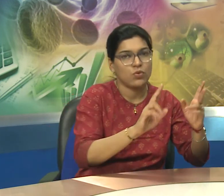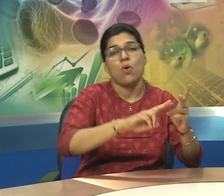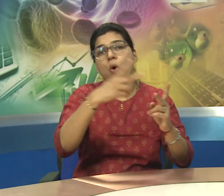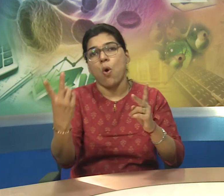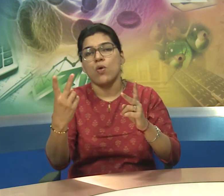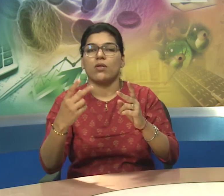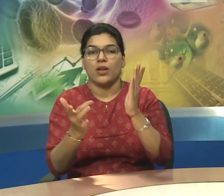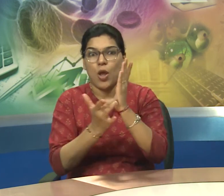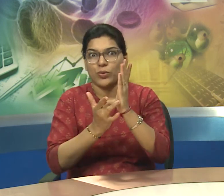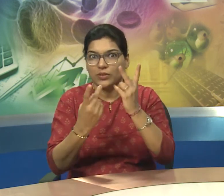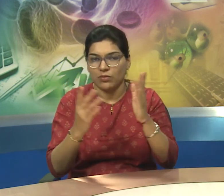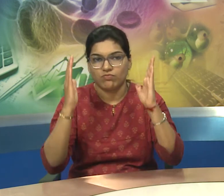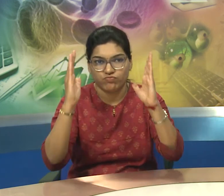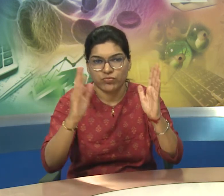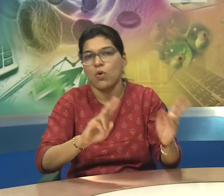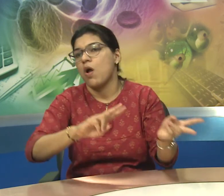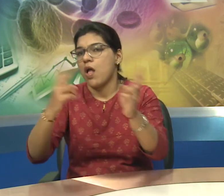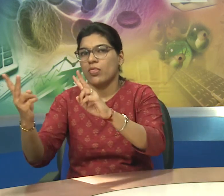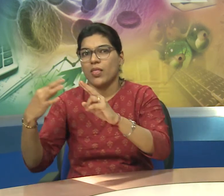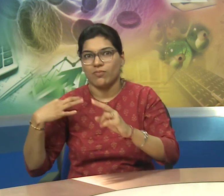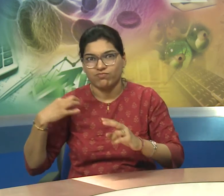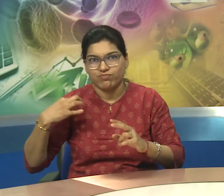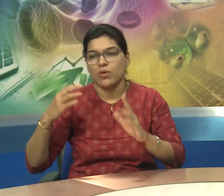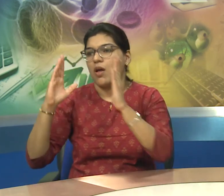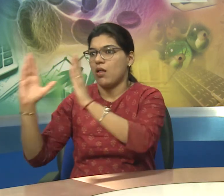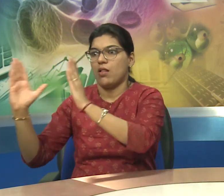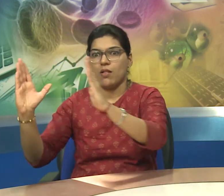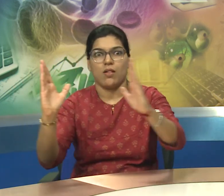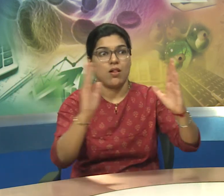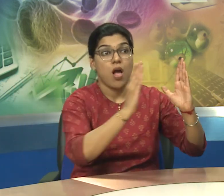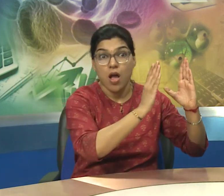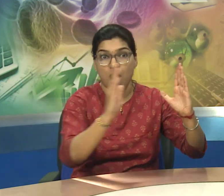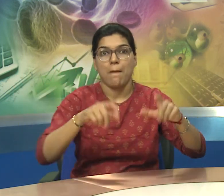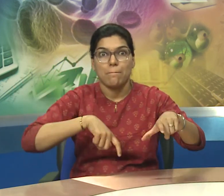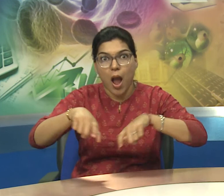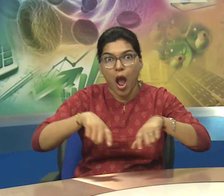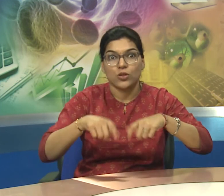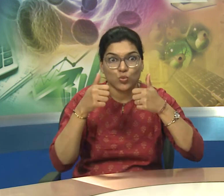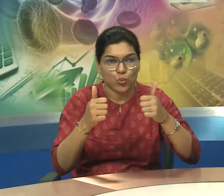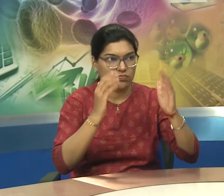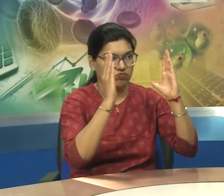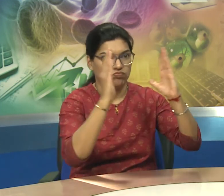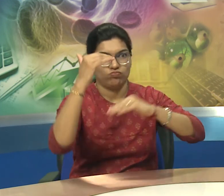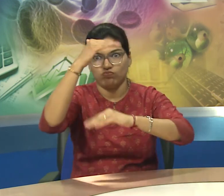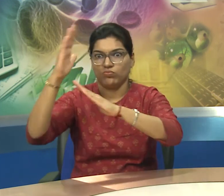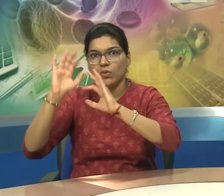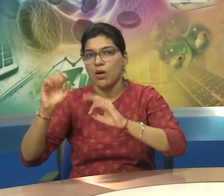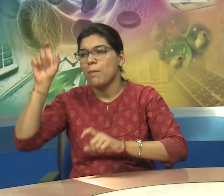How to manage different kind of things, or how to maintain a room, or how you wardrobe, how you put your clothes